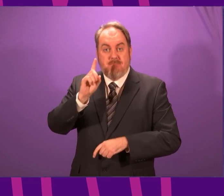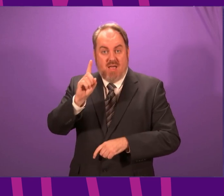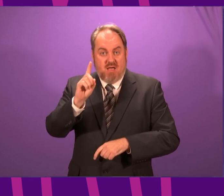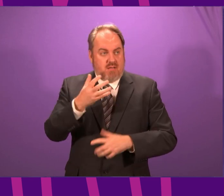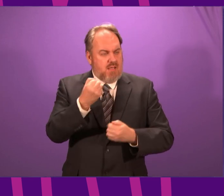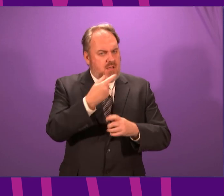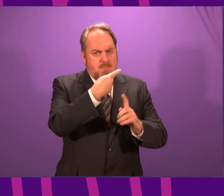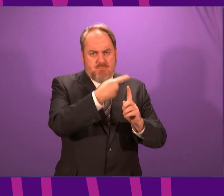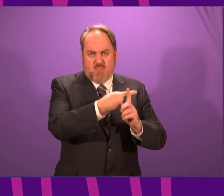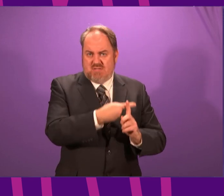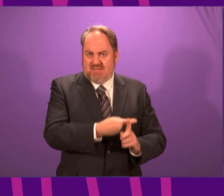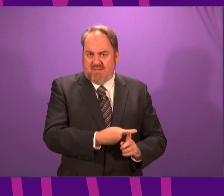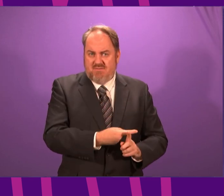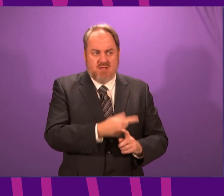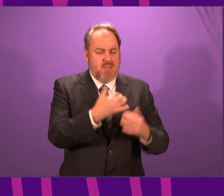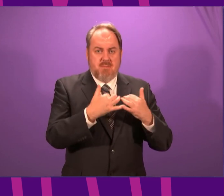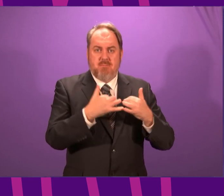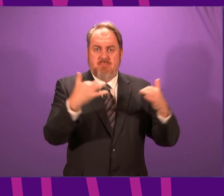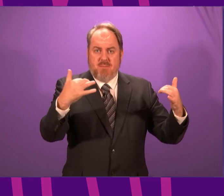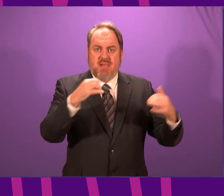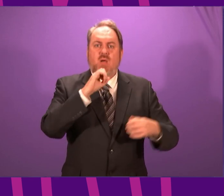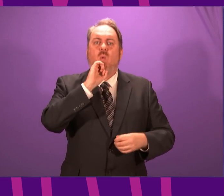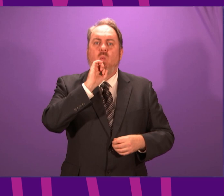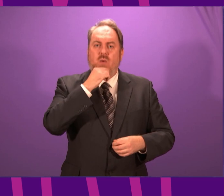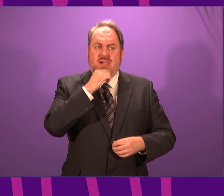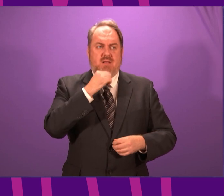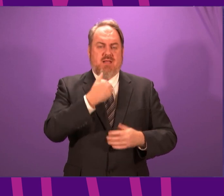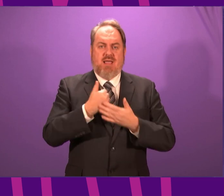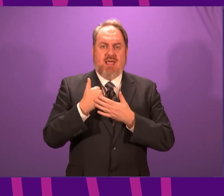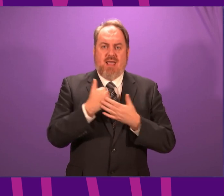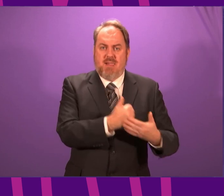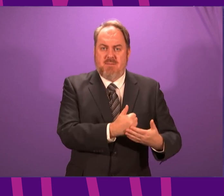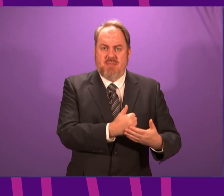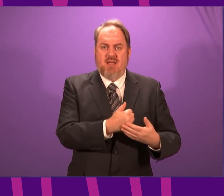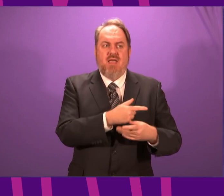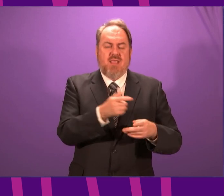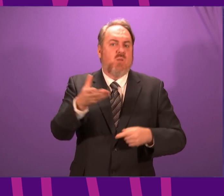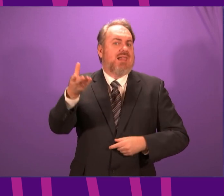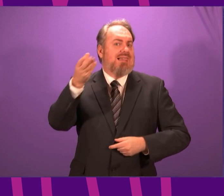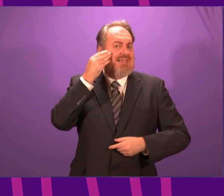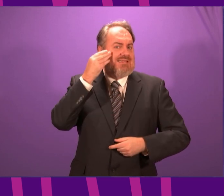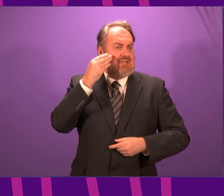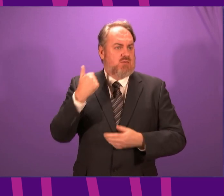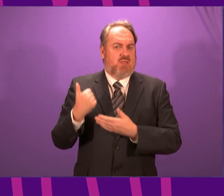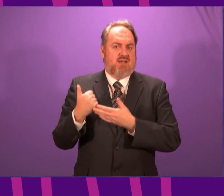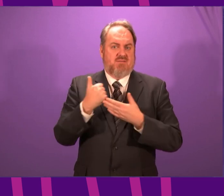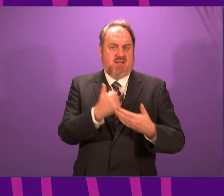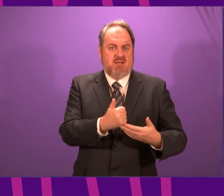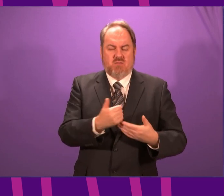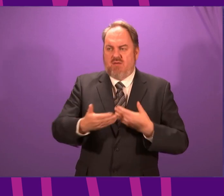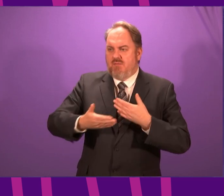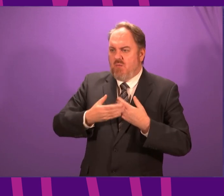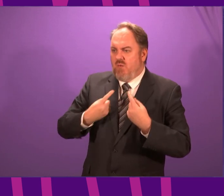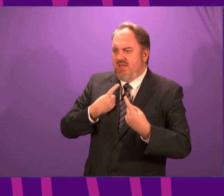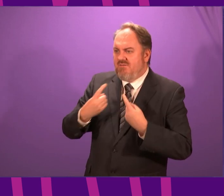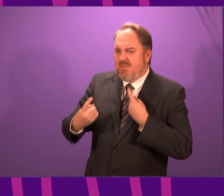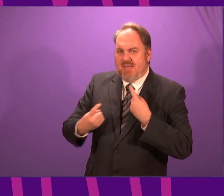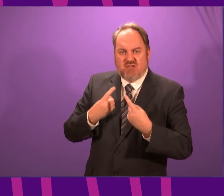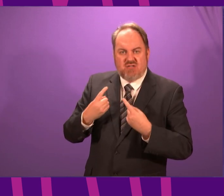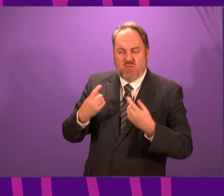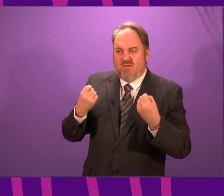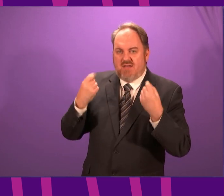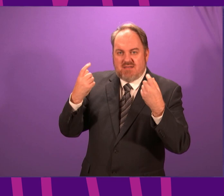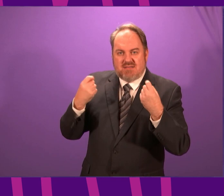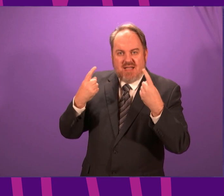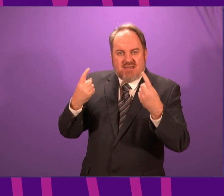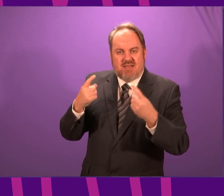public that wants to help, that will do its bit if the instructions are clear and the reasoning sound. We have more information and data. We have more examples of good practice